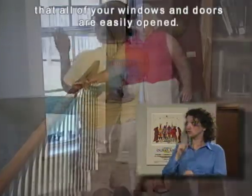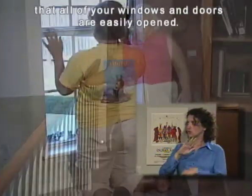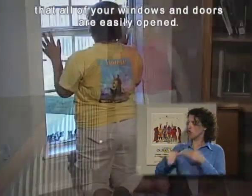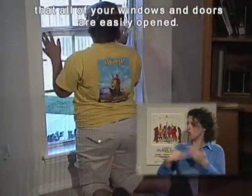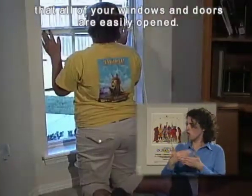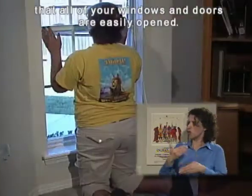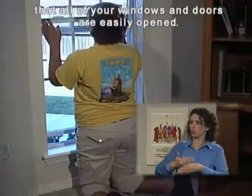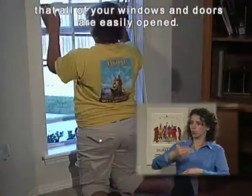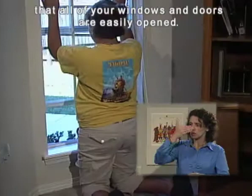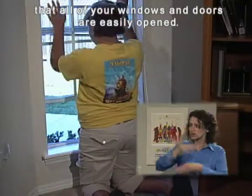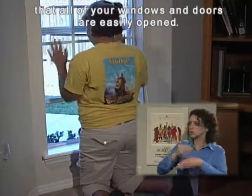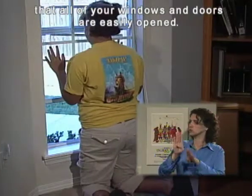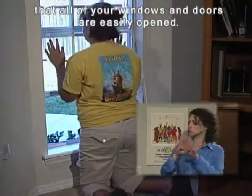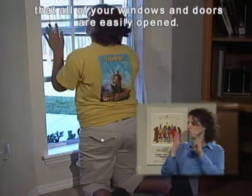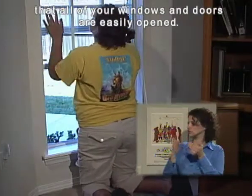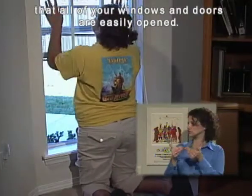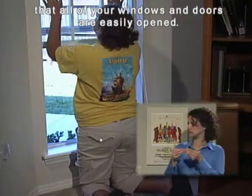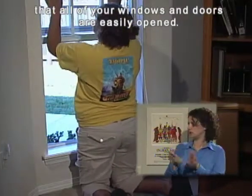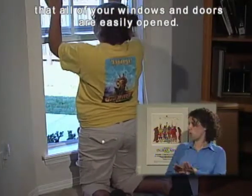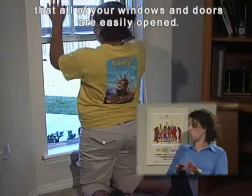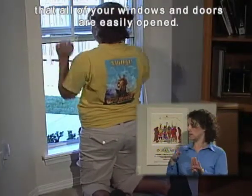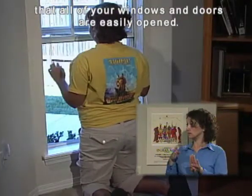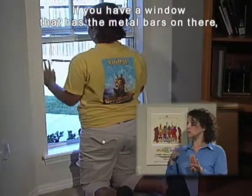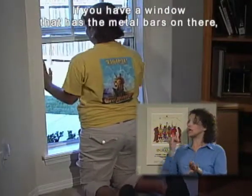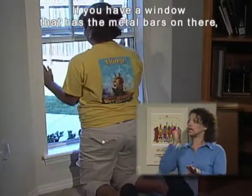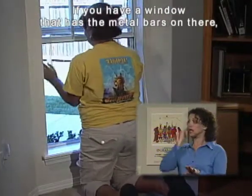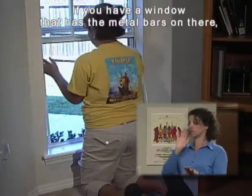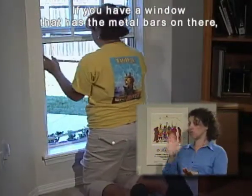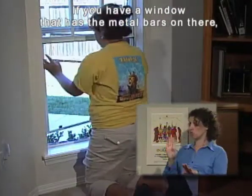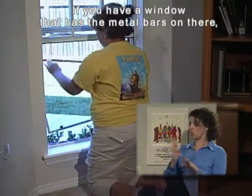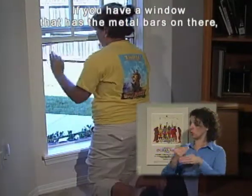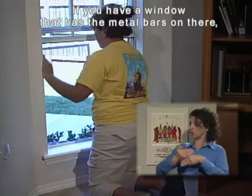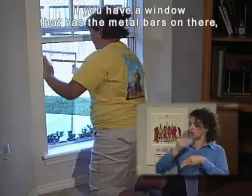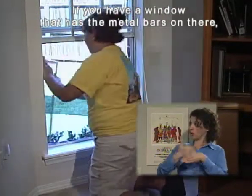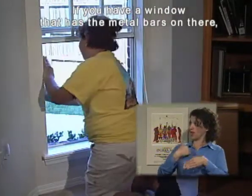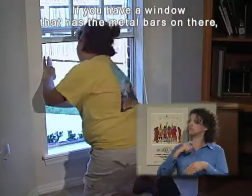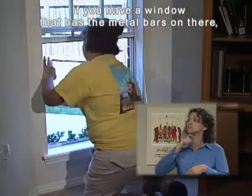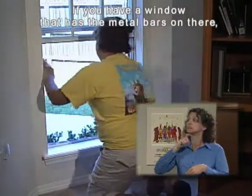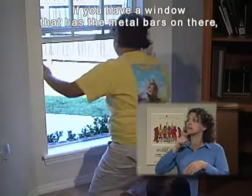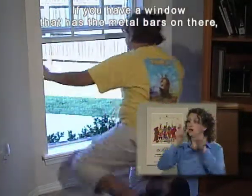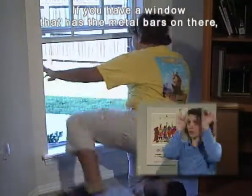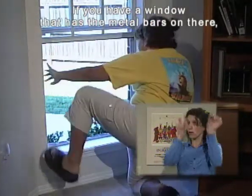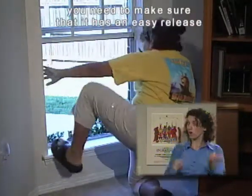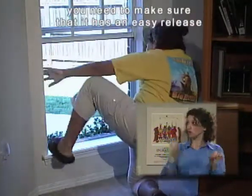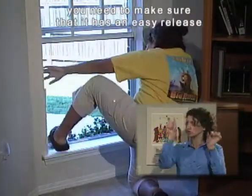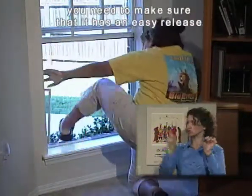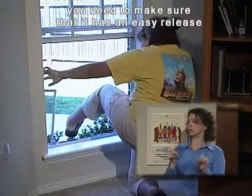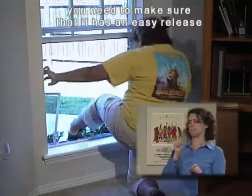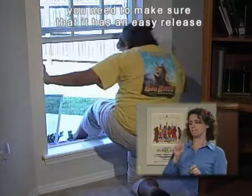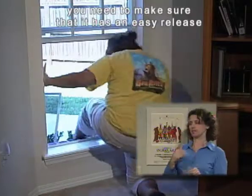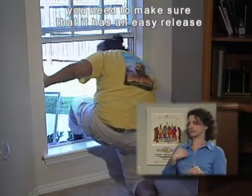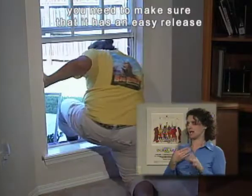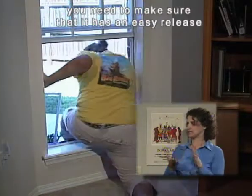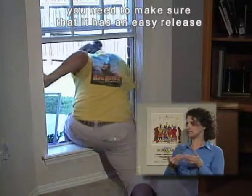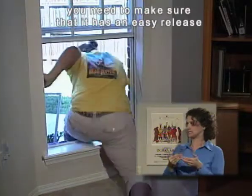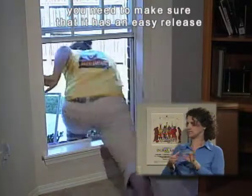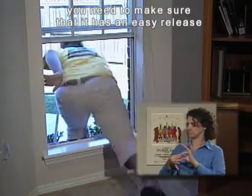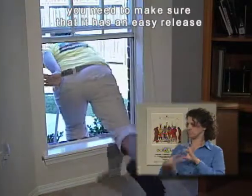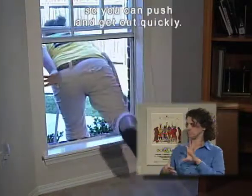that all of your windows and doors are easily opened. If you have a window that has the metal bars on there, you need to make sure that it has an easy release so you